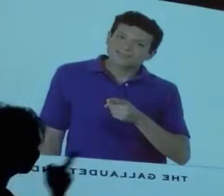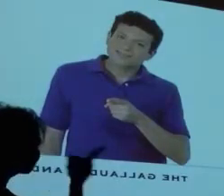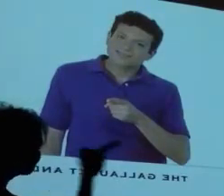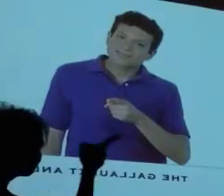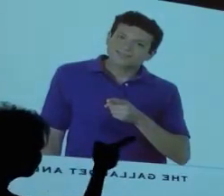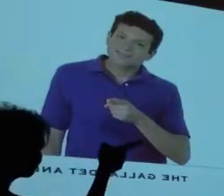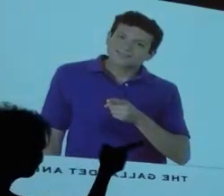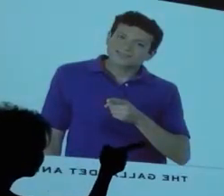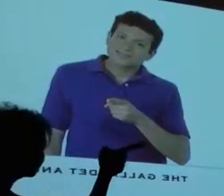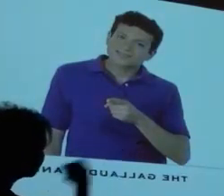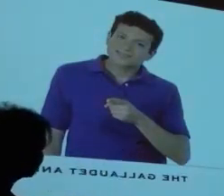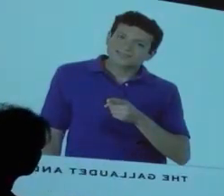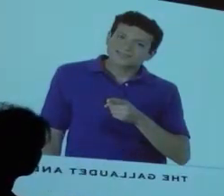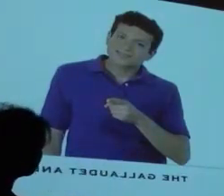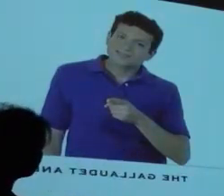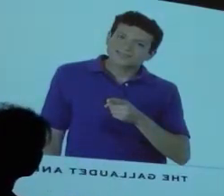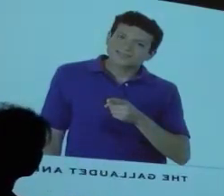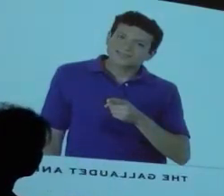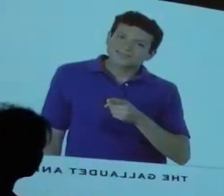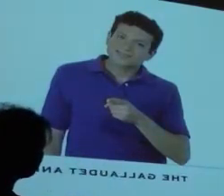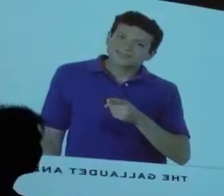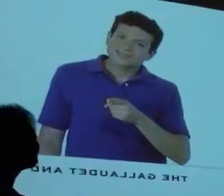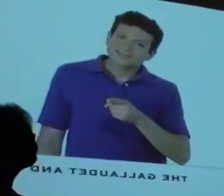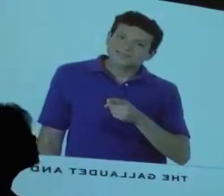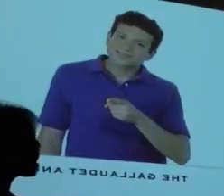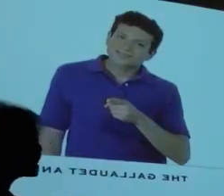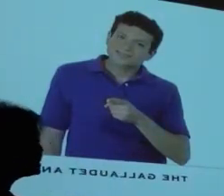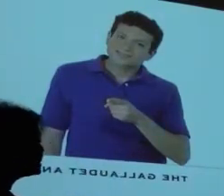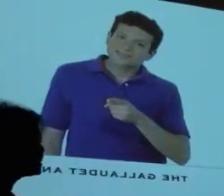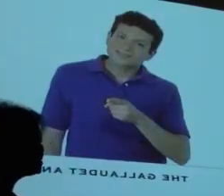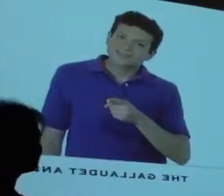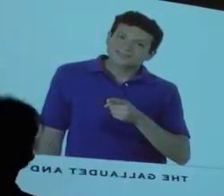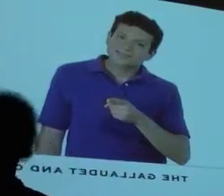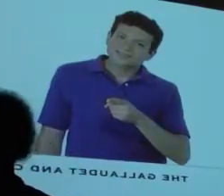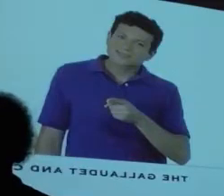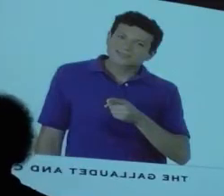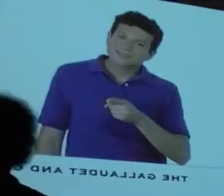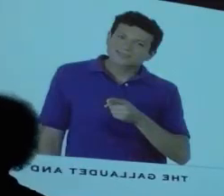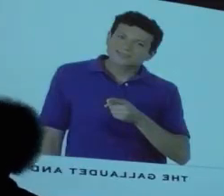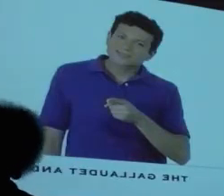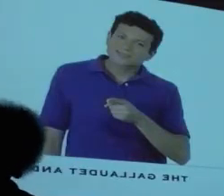he's looking at a person here, not here. If he's talking to the little girl,